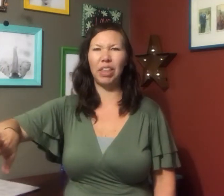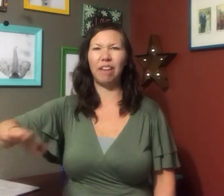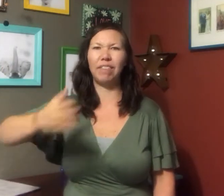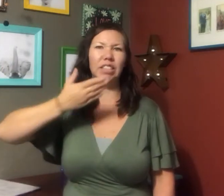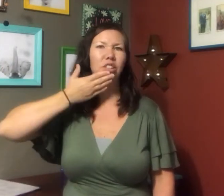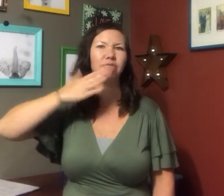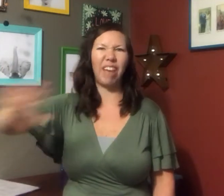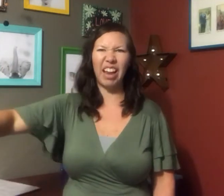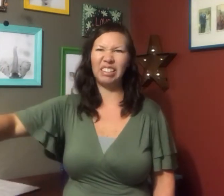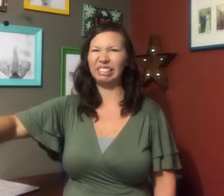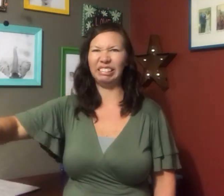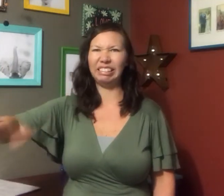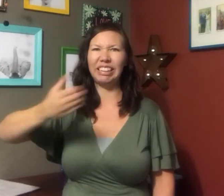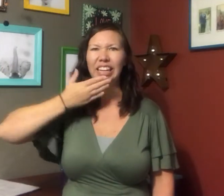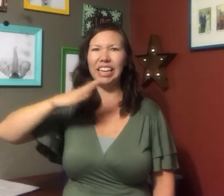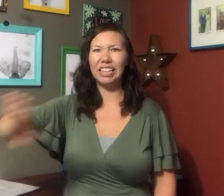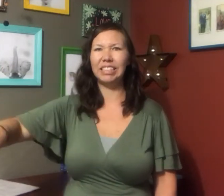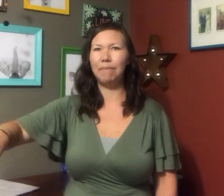that face too. Bad. Ugh, yucky. Bad.